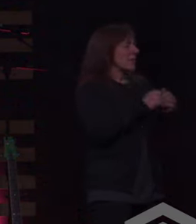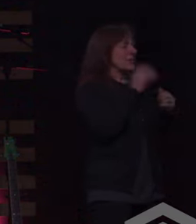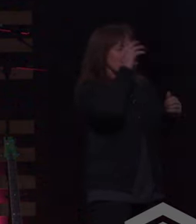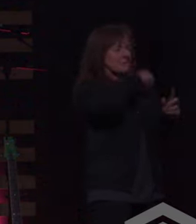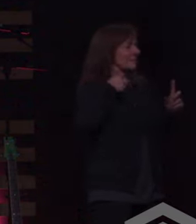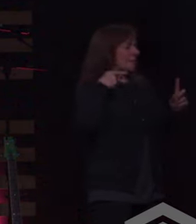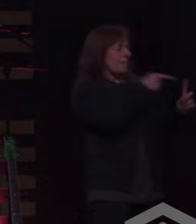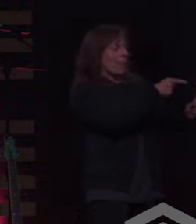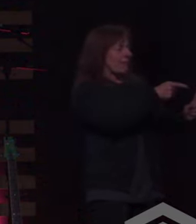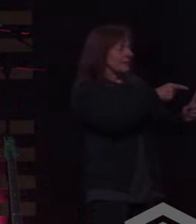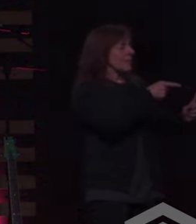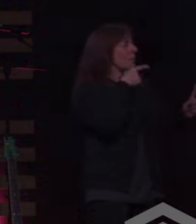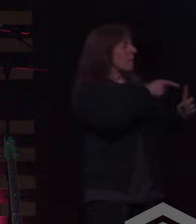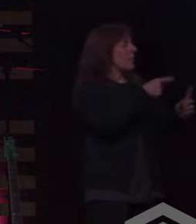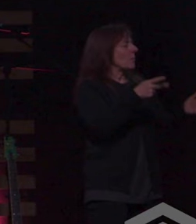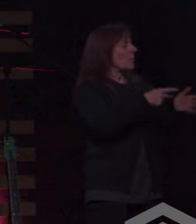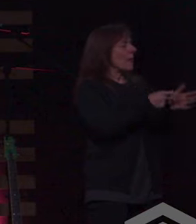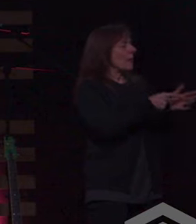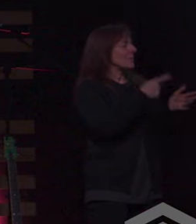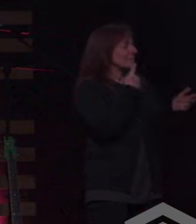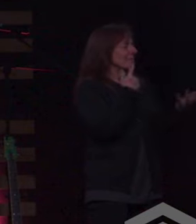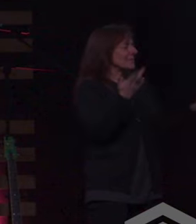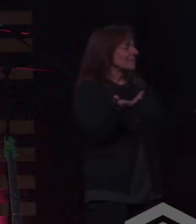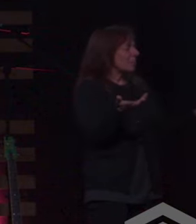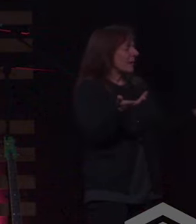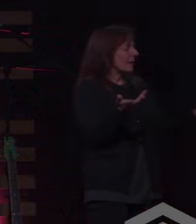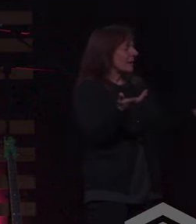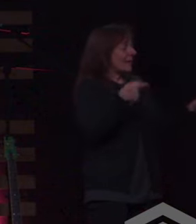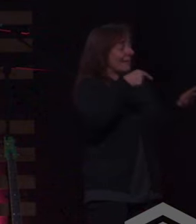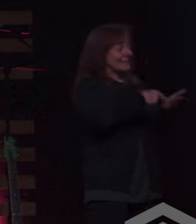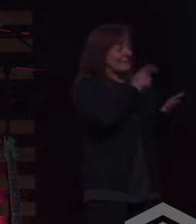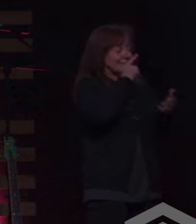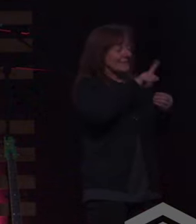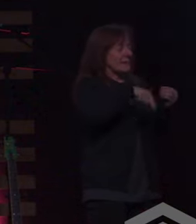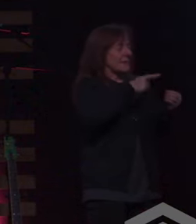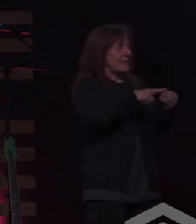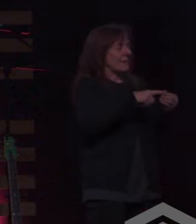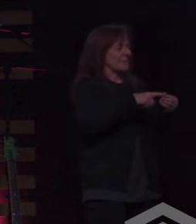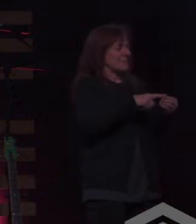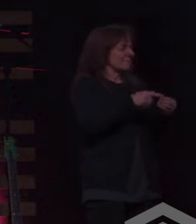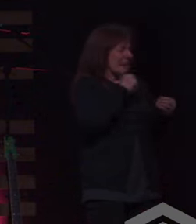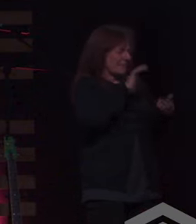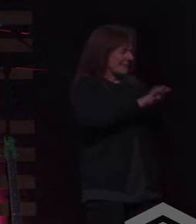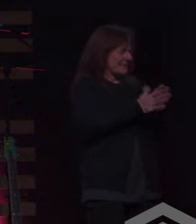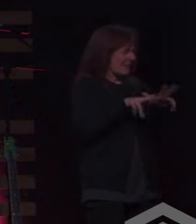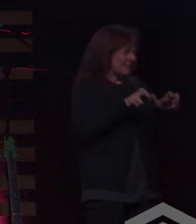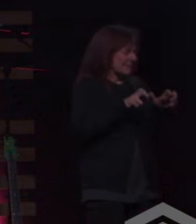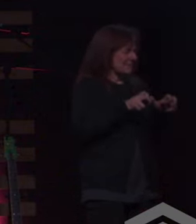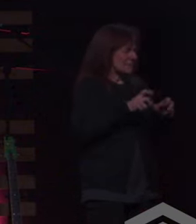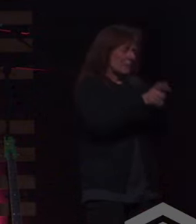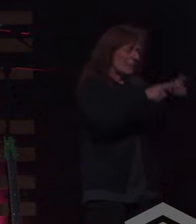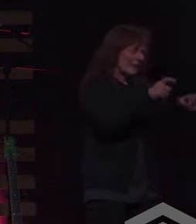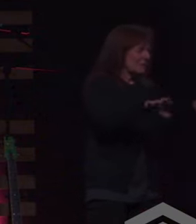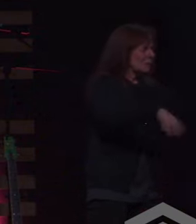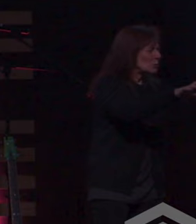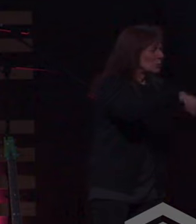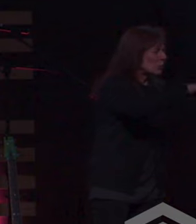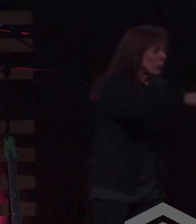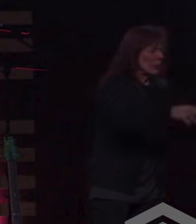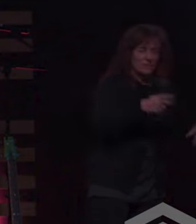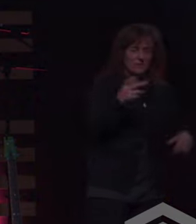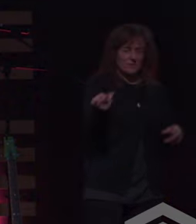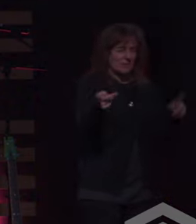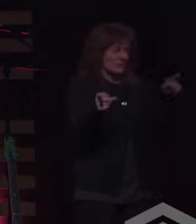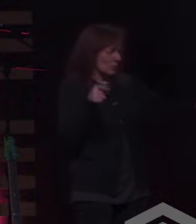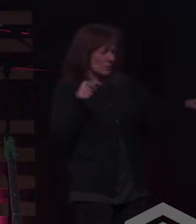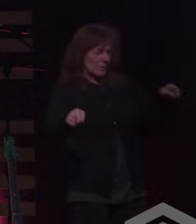the whole point. The point Paul is saying is this is about selflessness. If we have two people